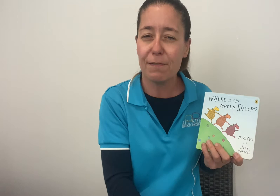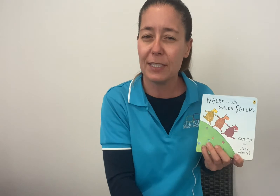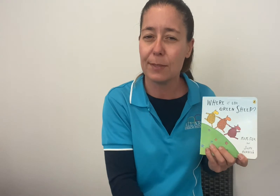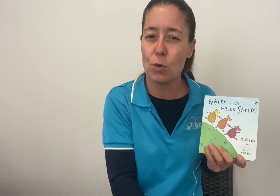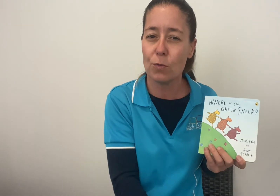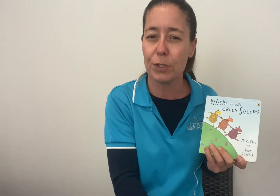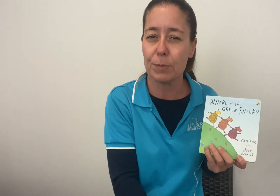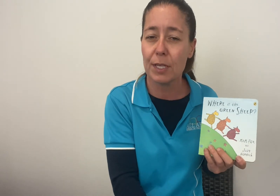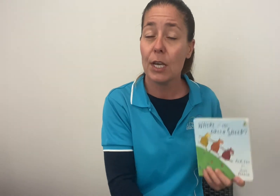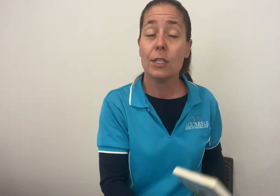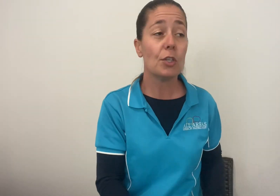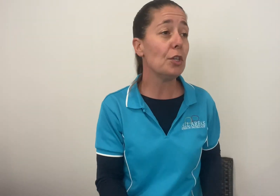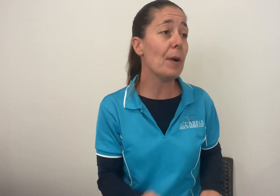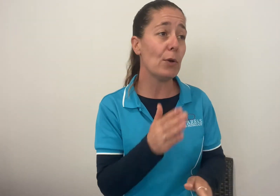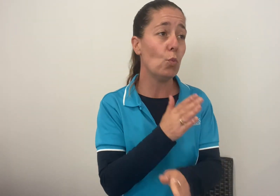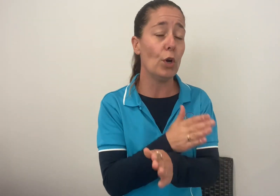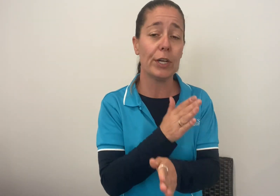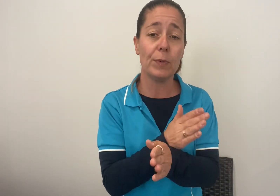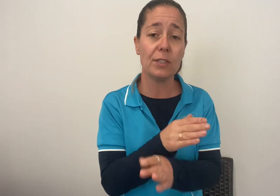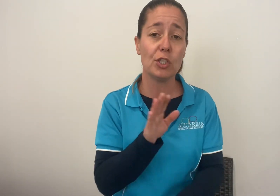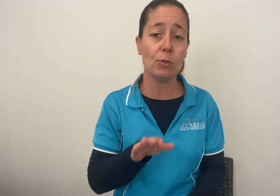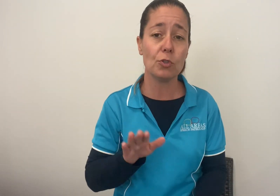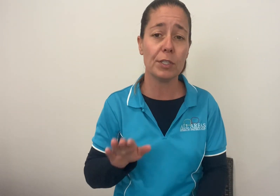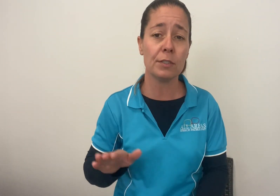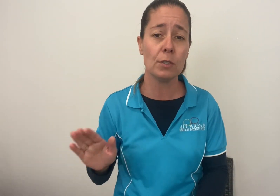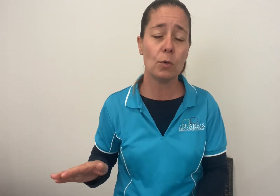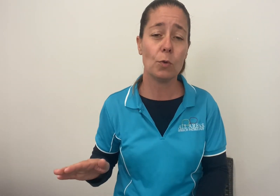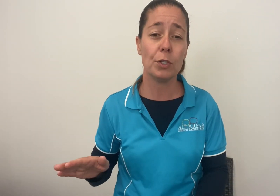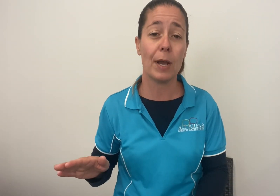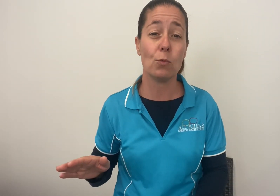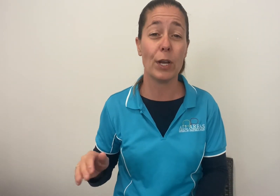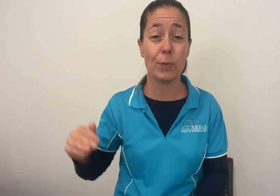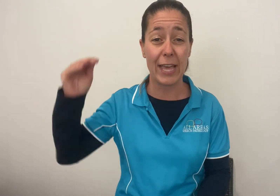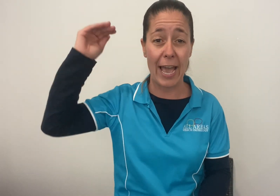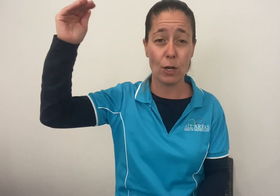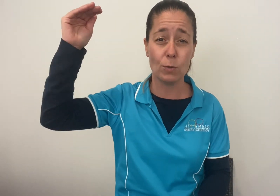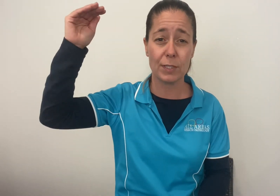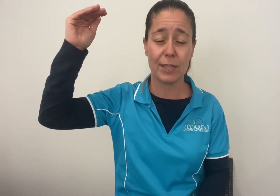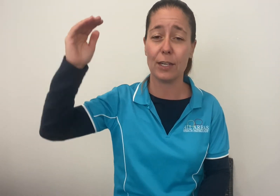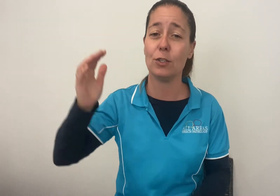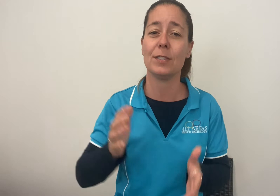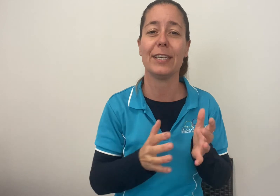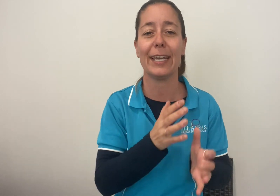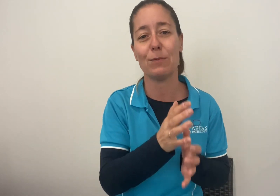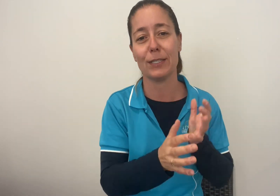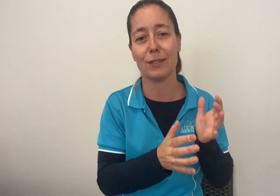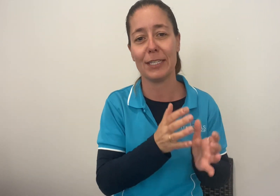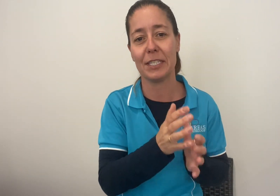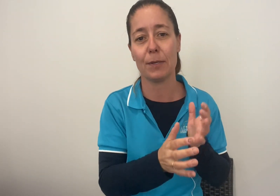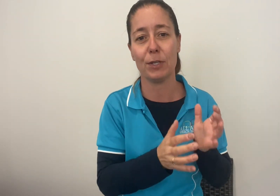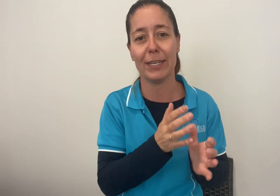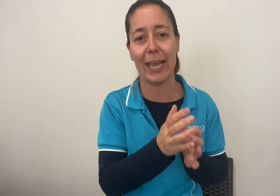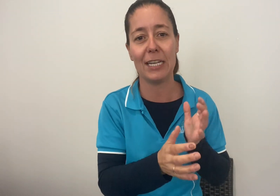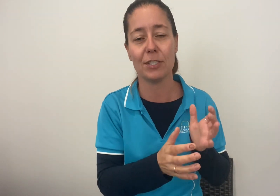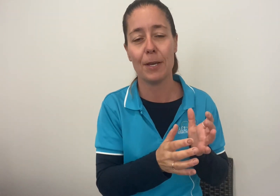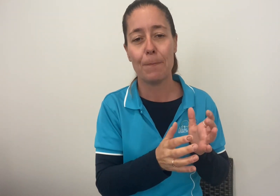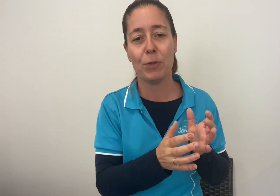small groups. So you might work with children or you might work with adults that are using keyword sign to communicate. You might